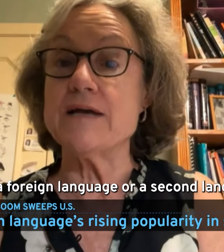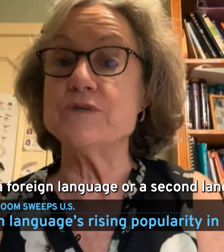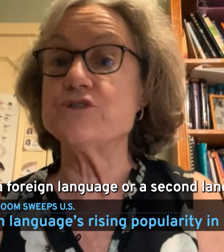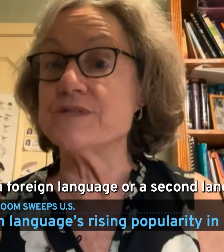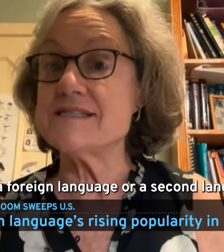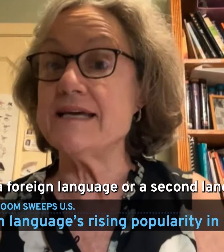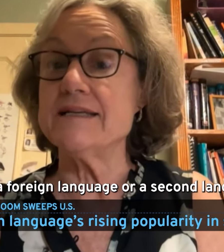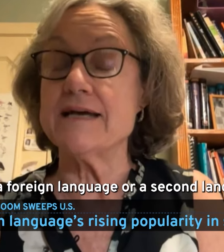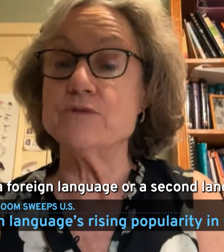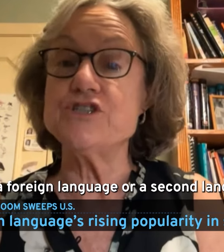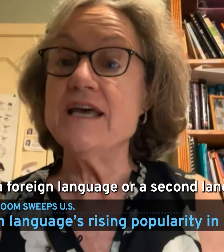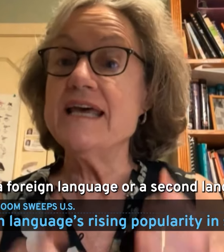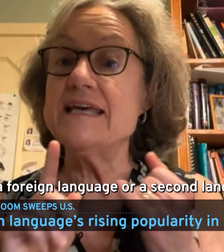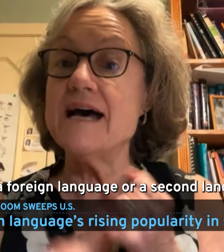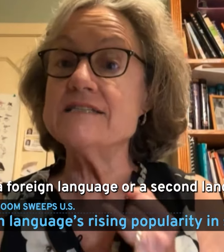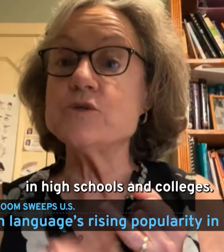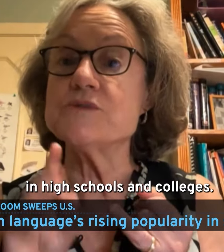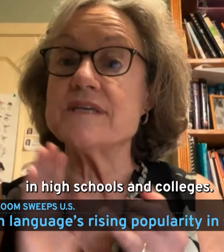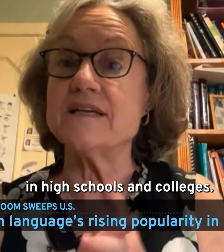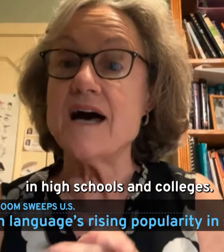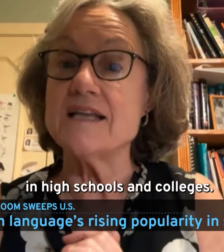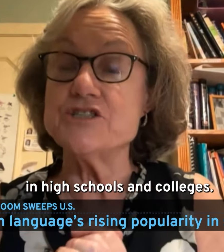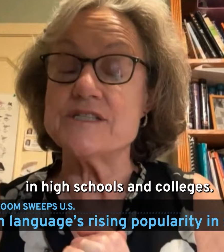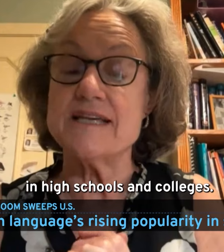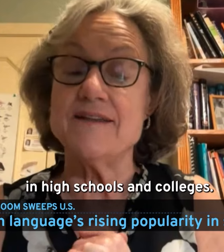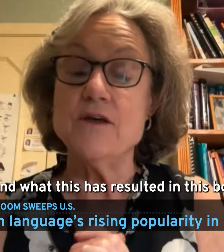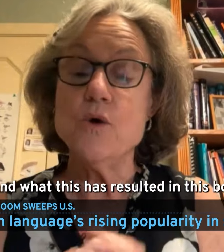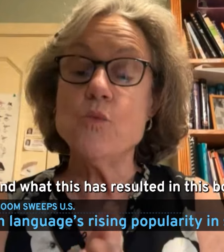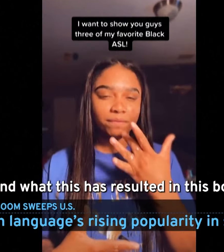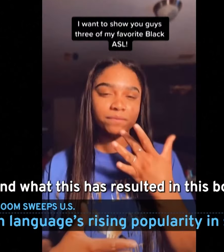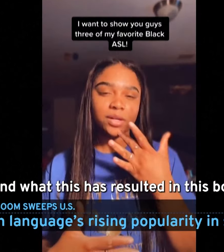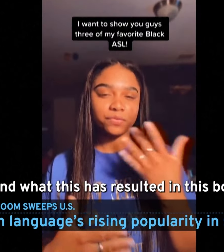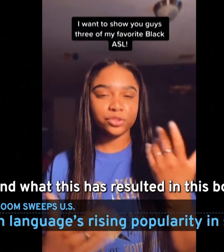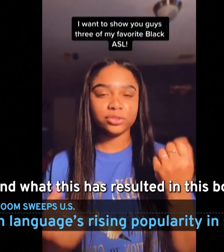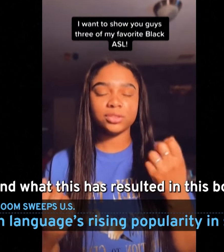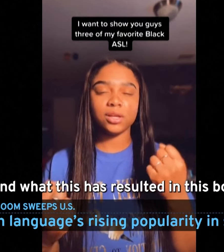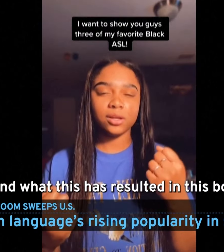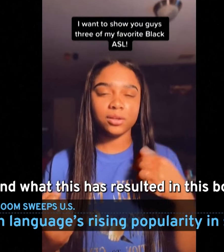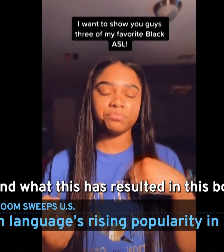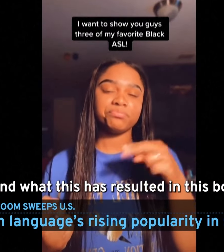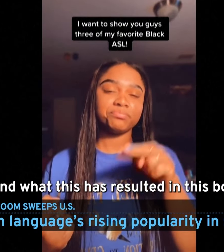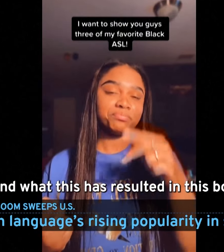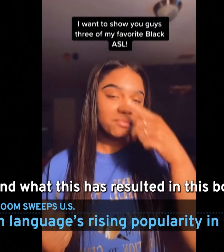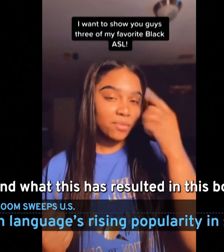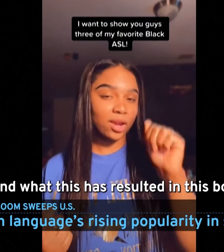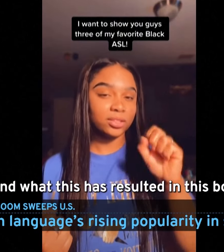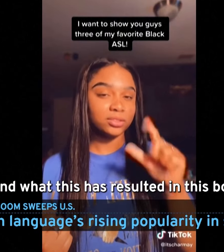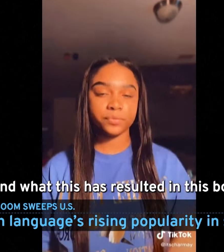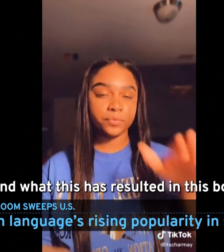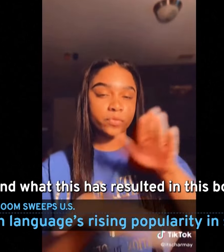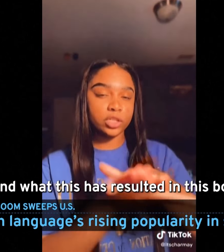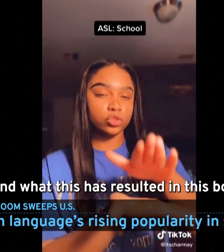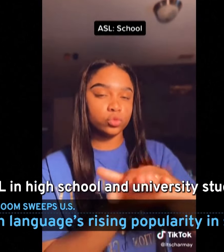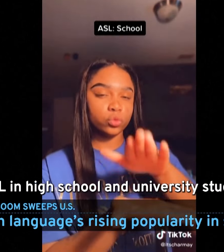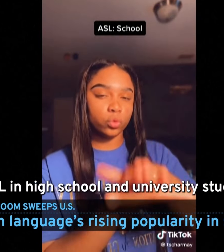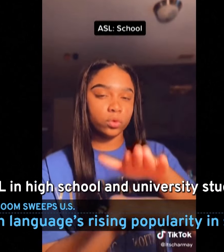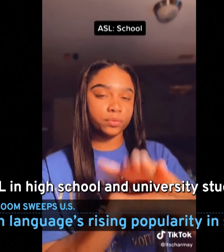language or a second language in high schools and colleges. And what this has resulted in this boom,